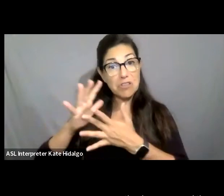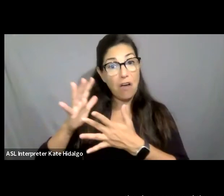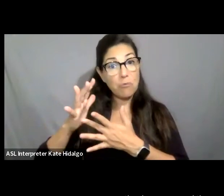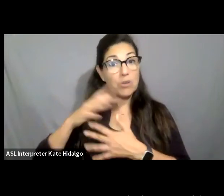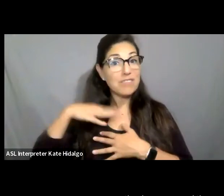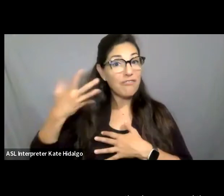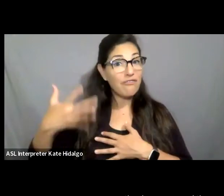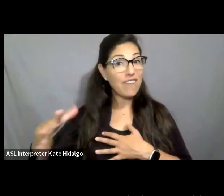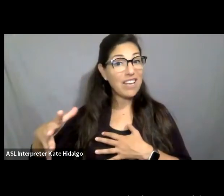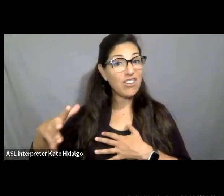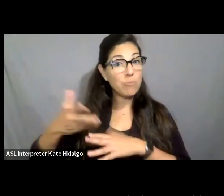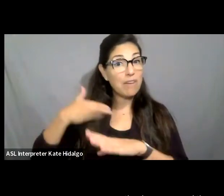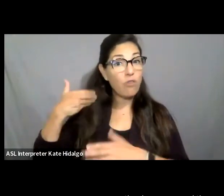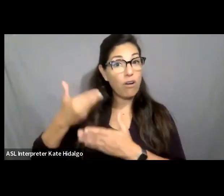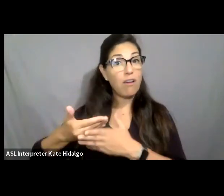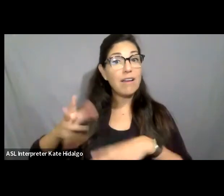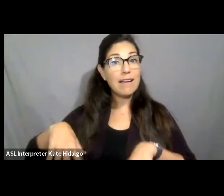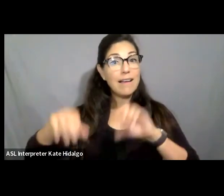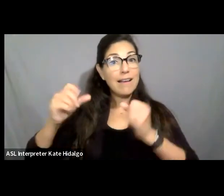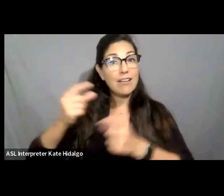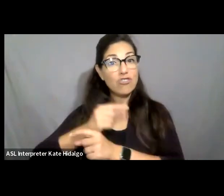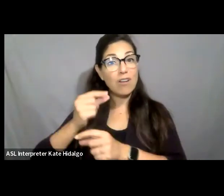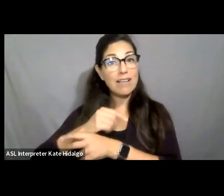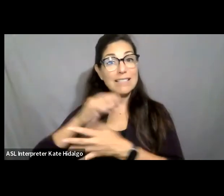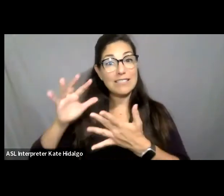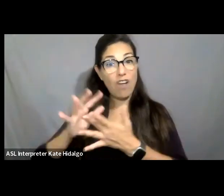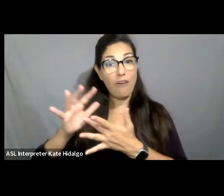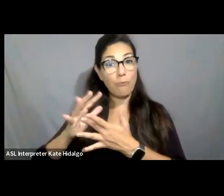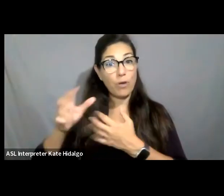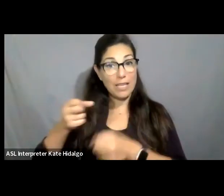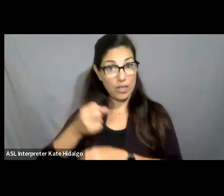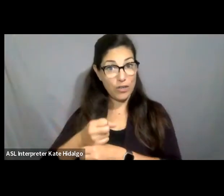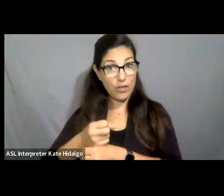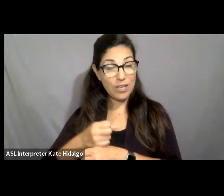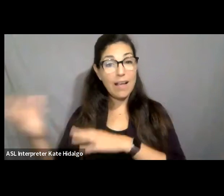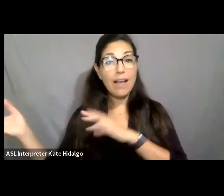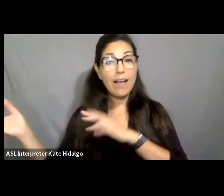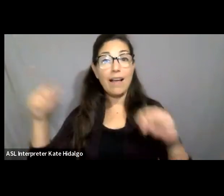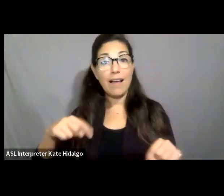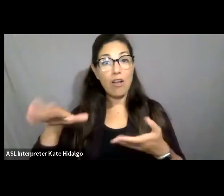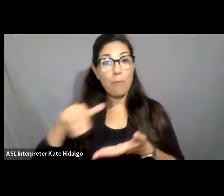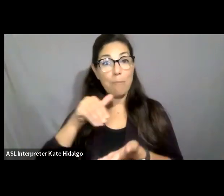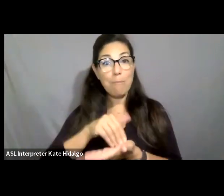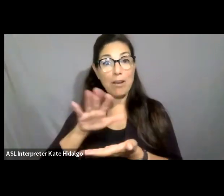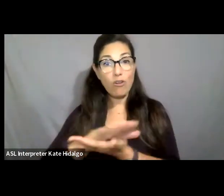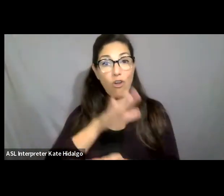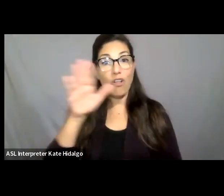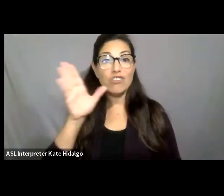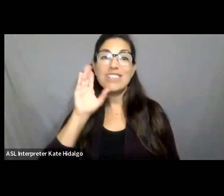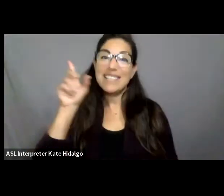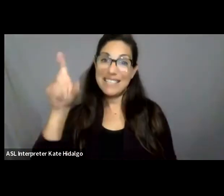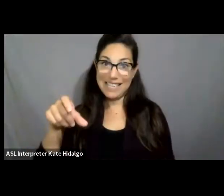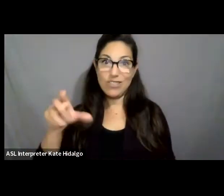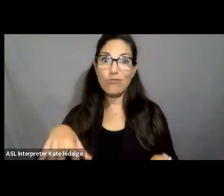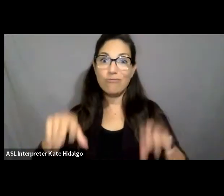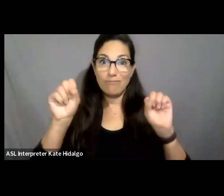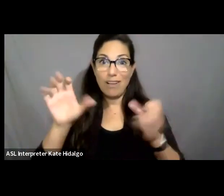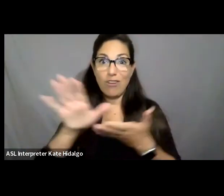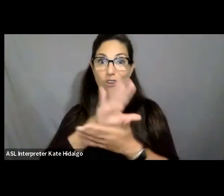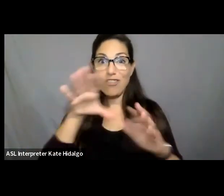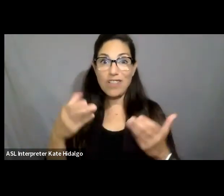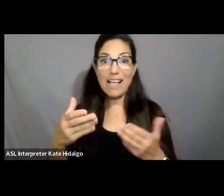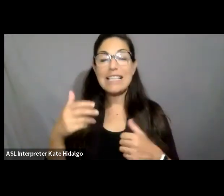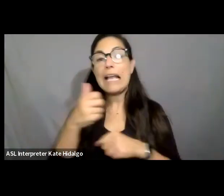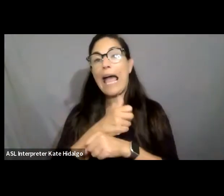the district take geometry their sophomore year. And when they come to middle college, they would expect to take a college course like